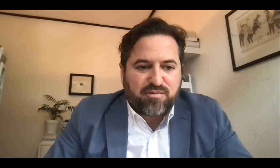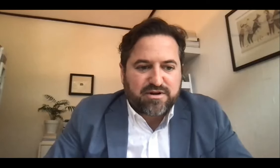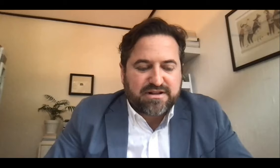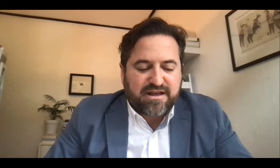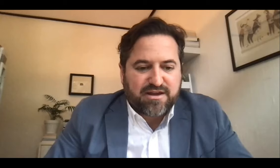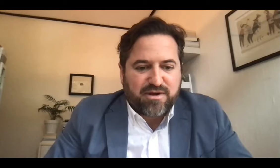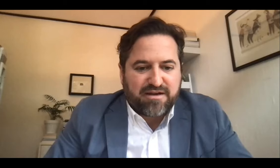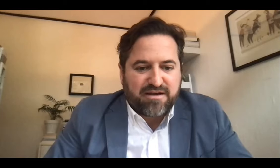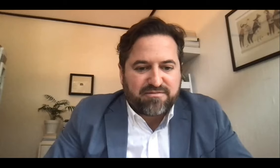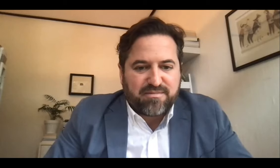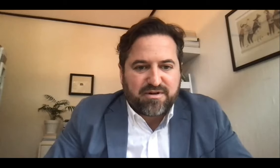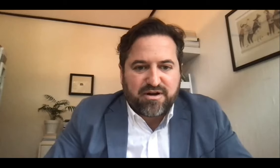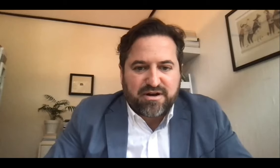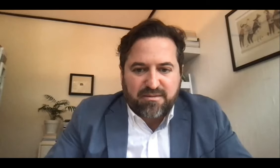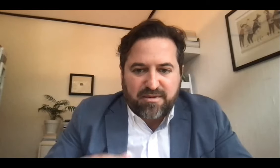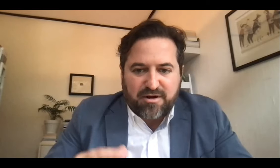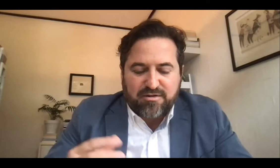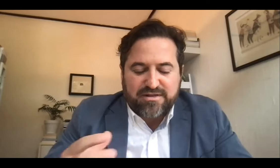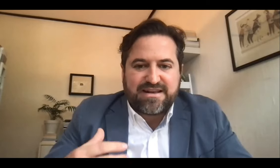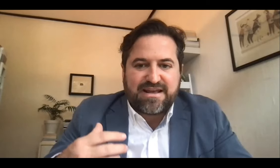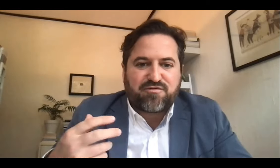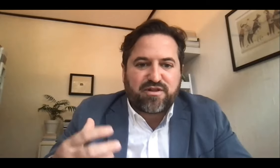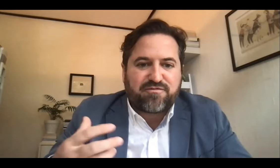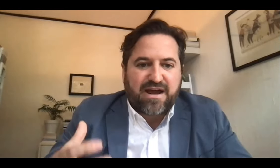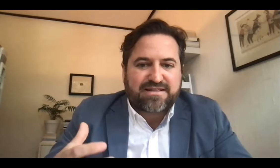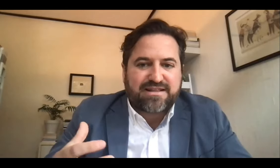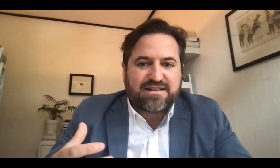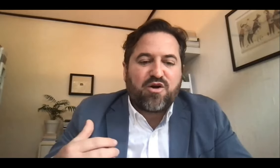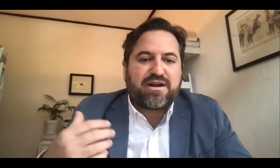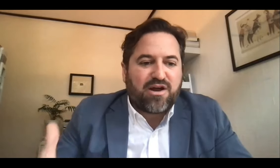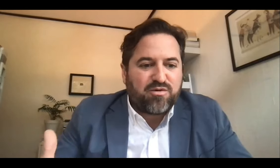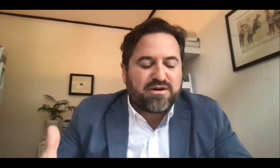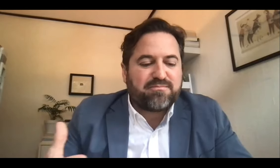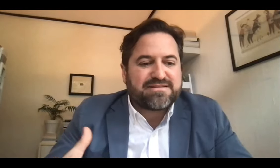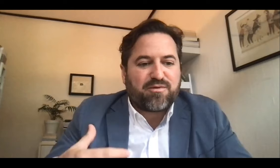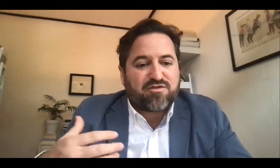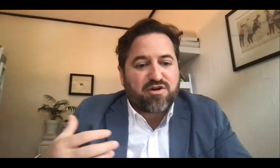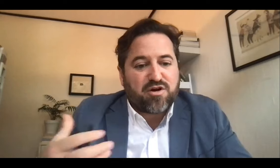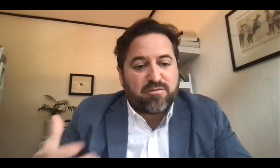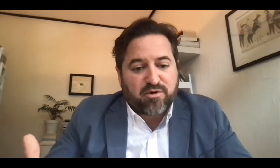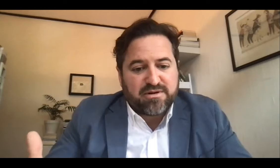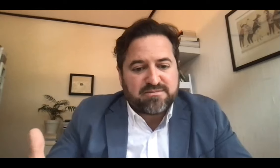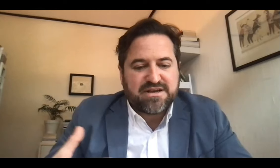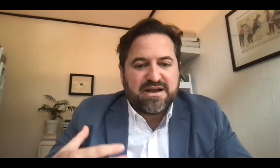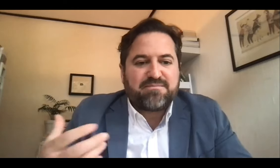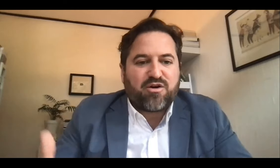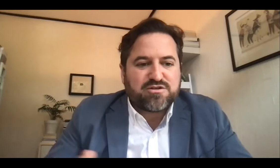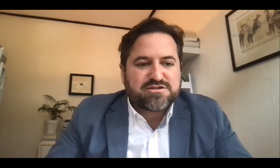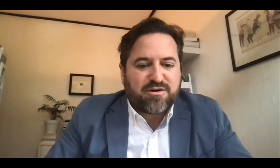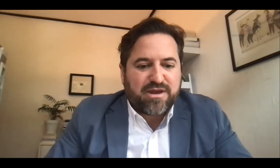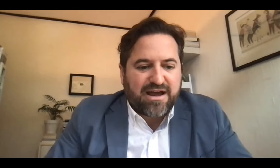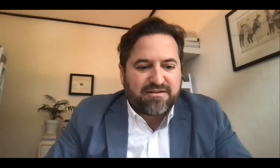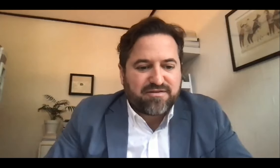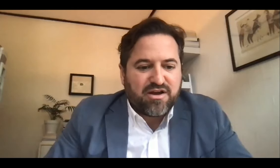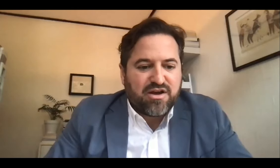I think we have learned about this, and therefore the fact that we're not alone means that we have common problems, but also that we